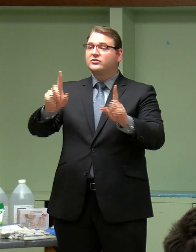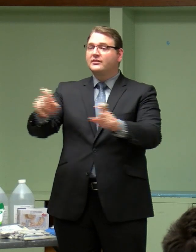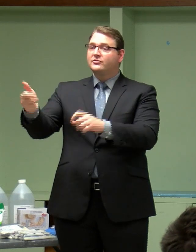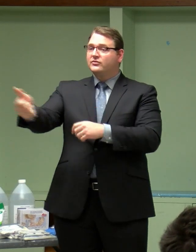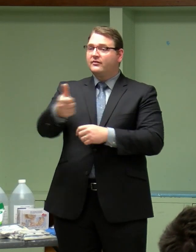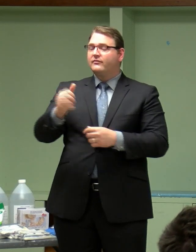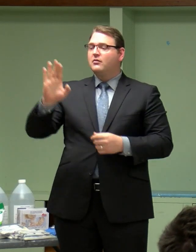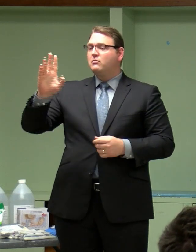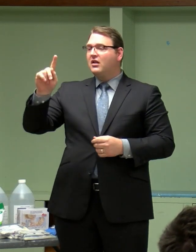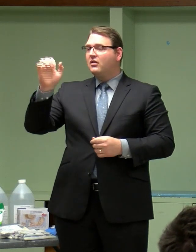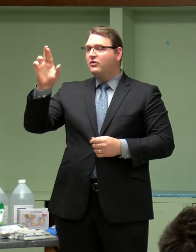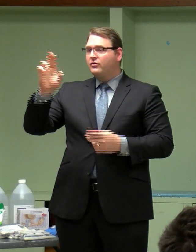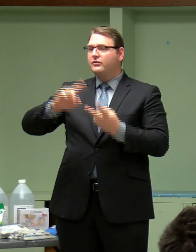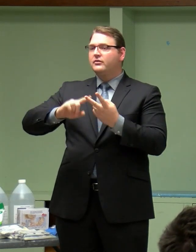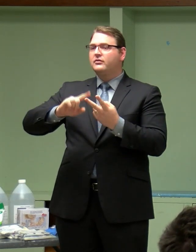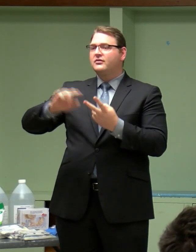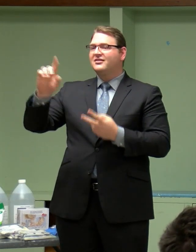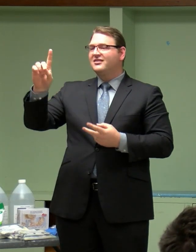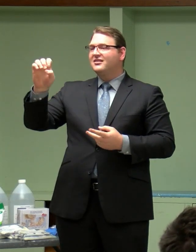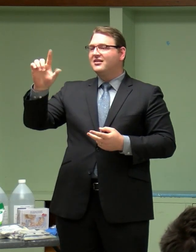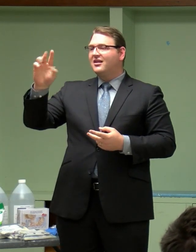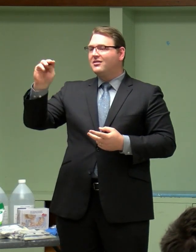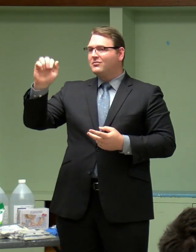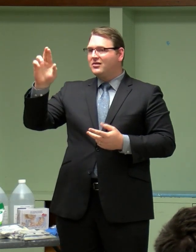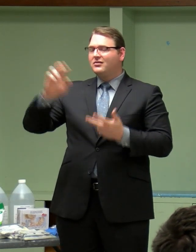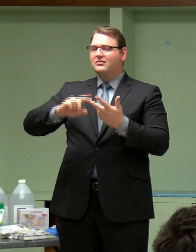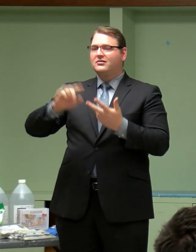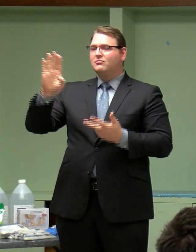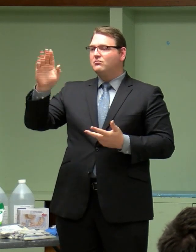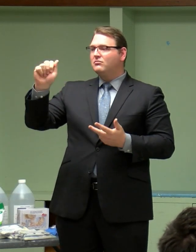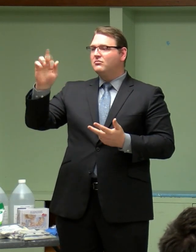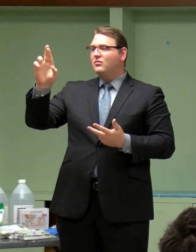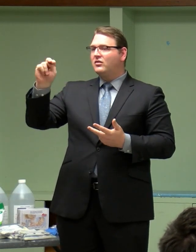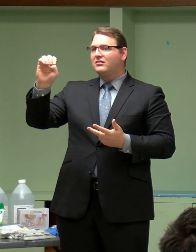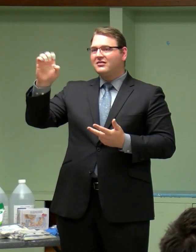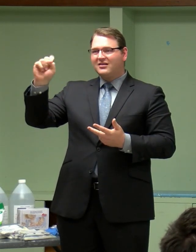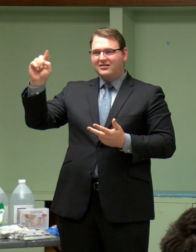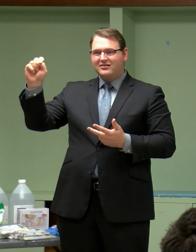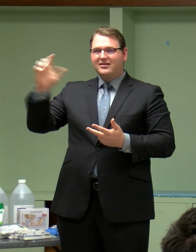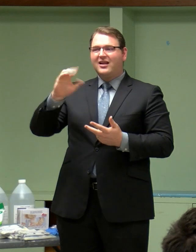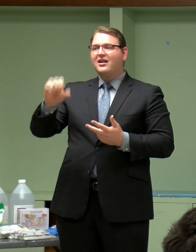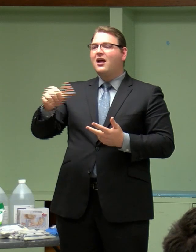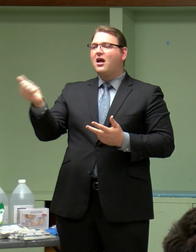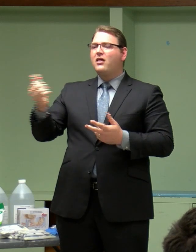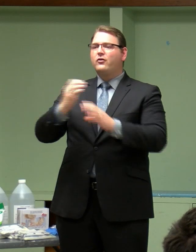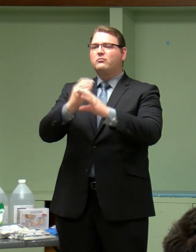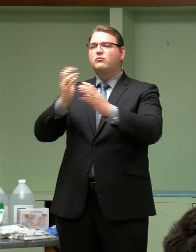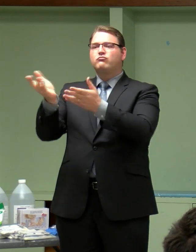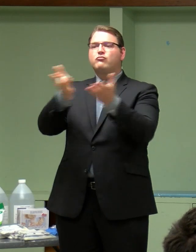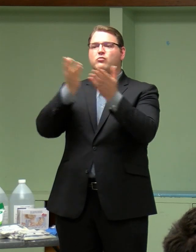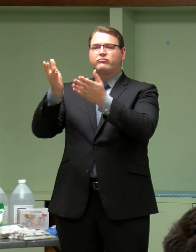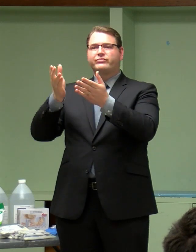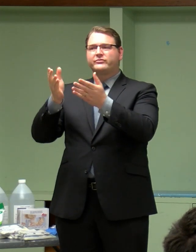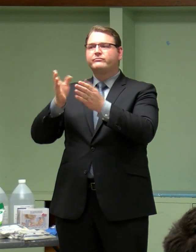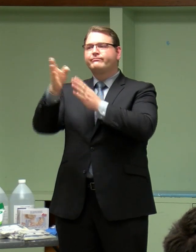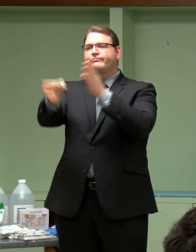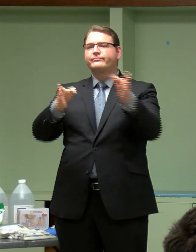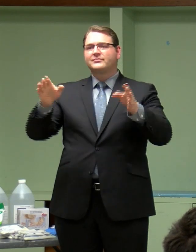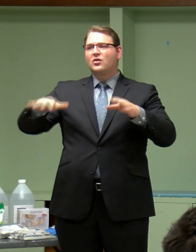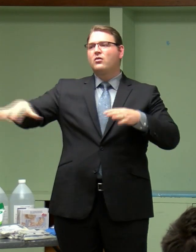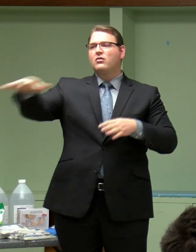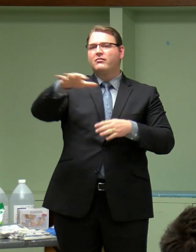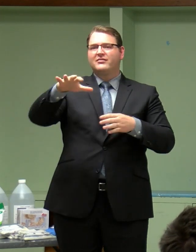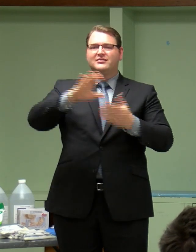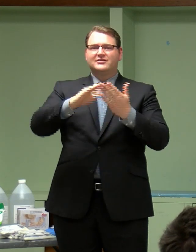Stadium, Barnett Stadium, and then the other mobile sites that are opening up throughout the city. And whether you're symptomatic